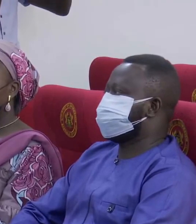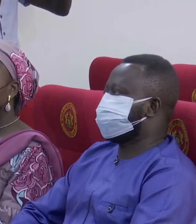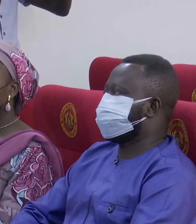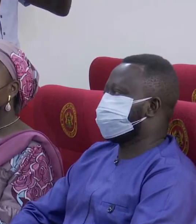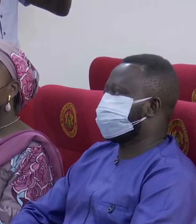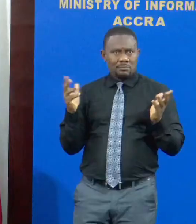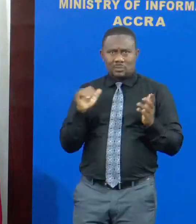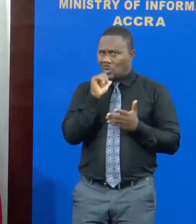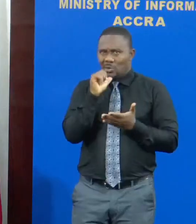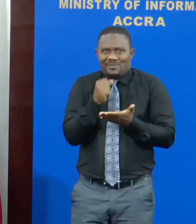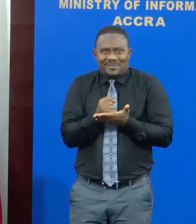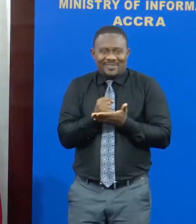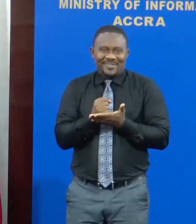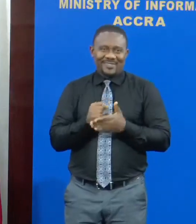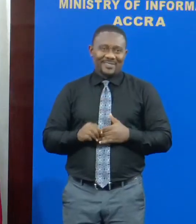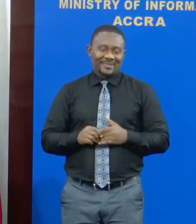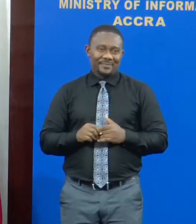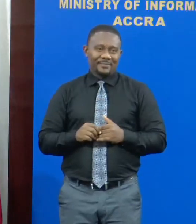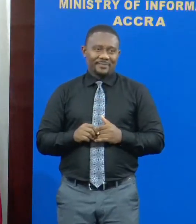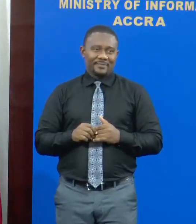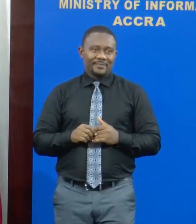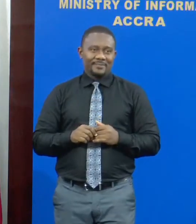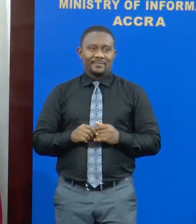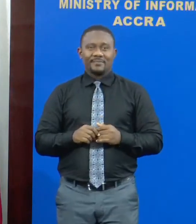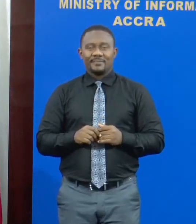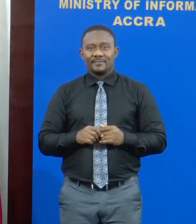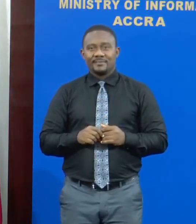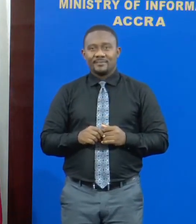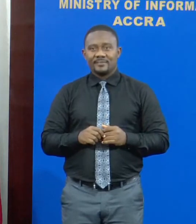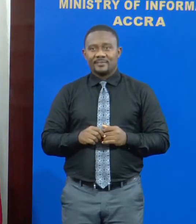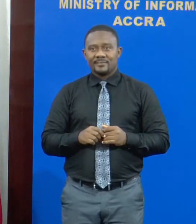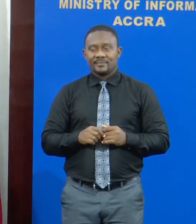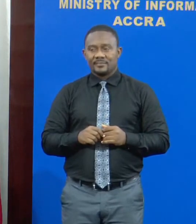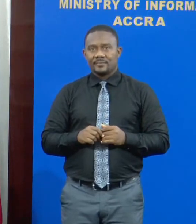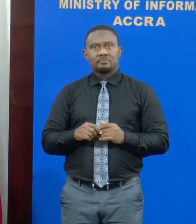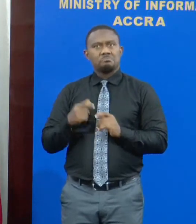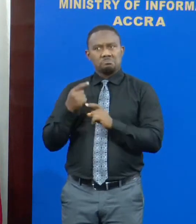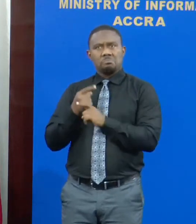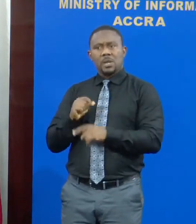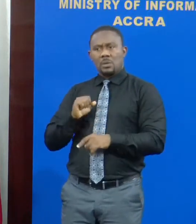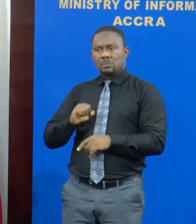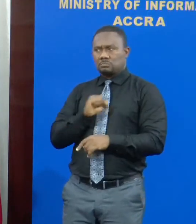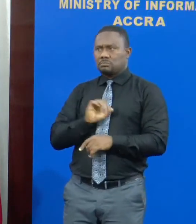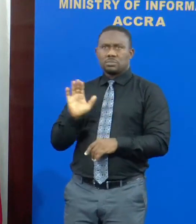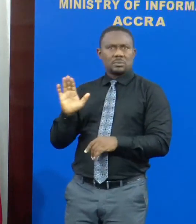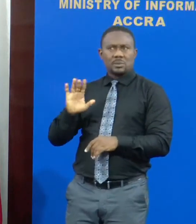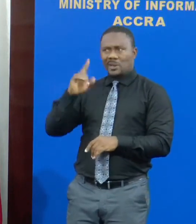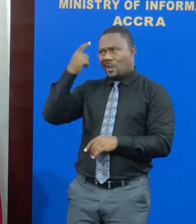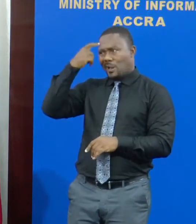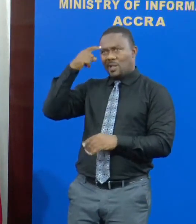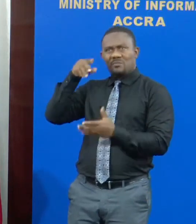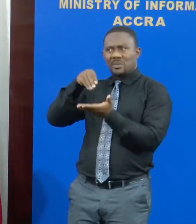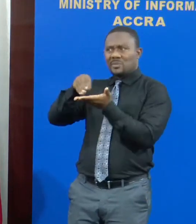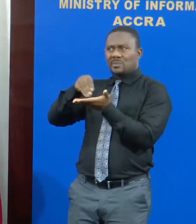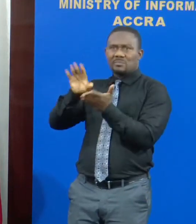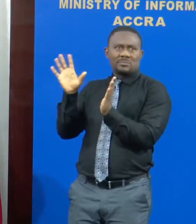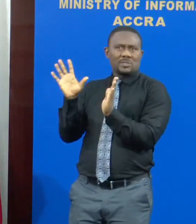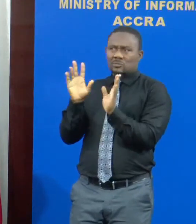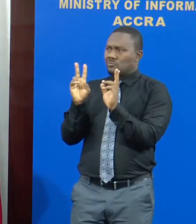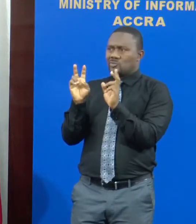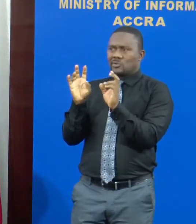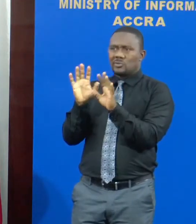am not sure that anyone is owed. The regular staff are on government payroll, and there is no